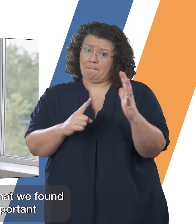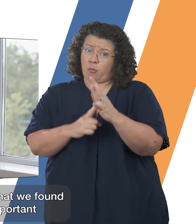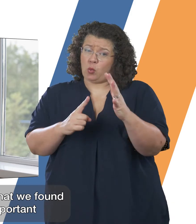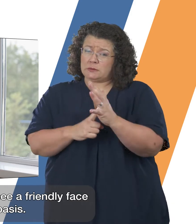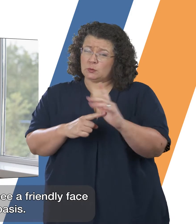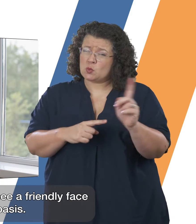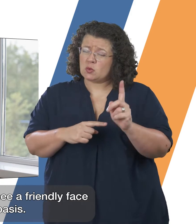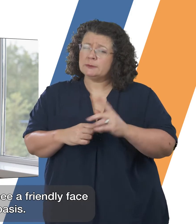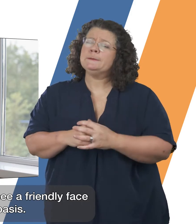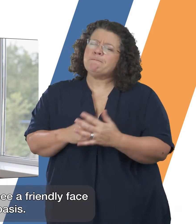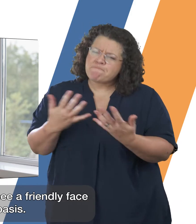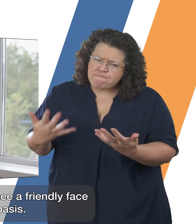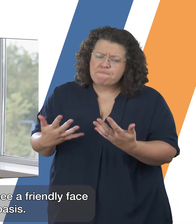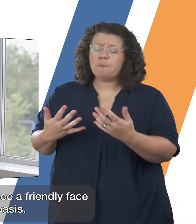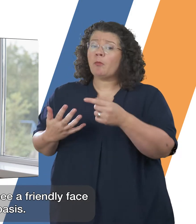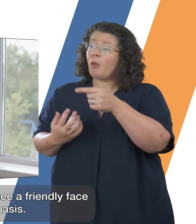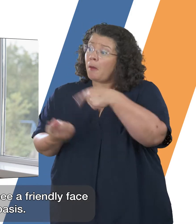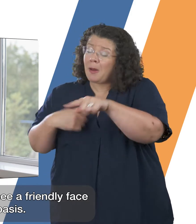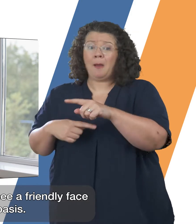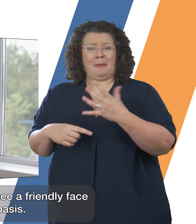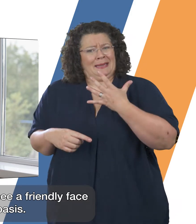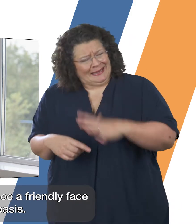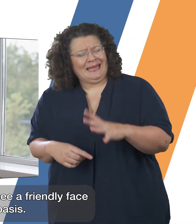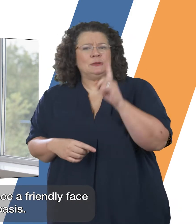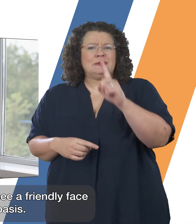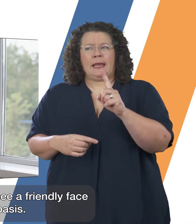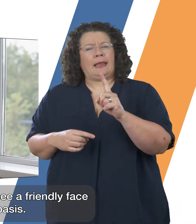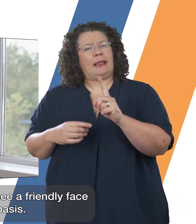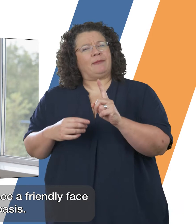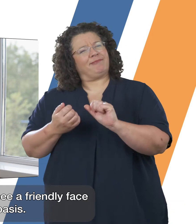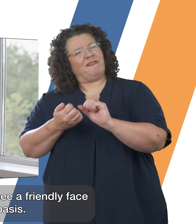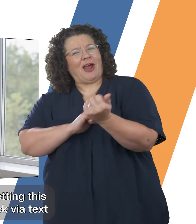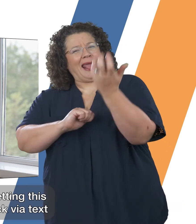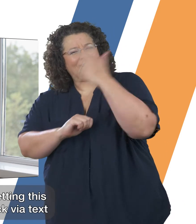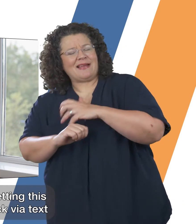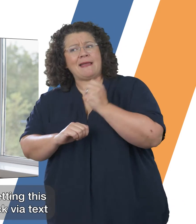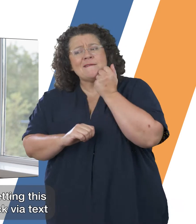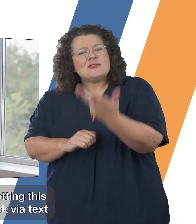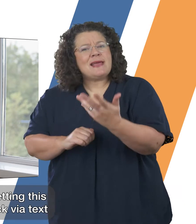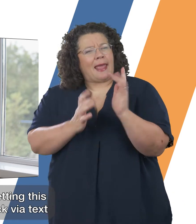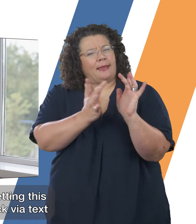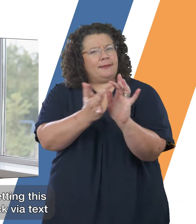really important was that people could see a friendly face on a daily basis, and